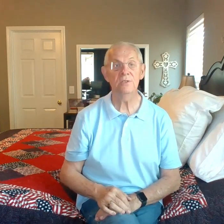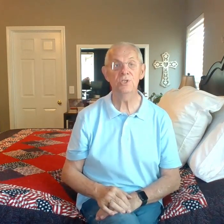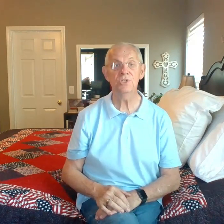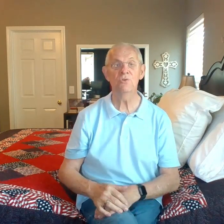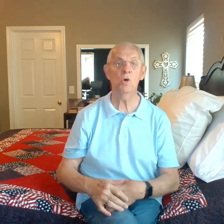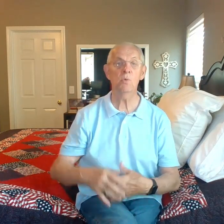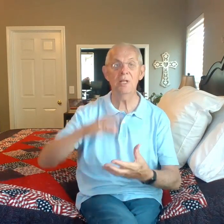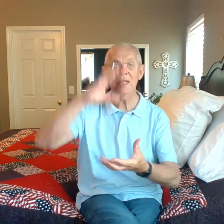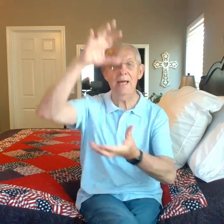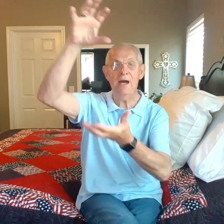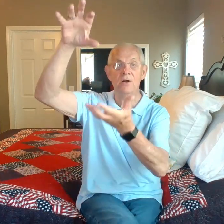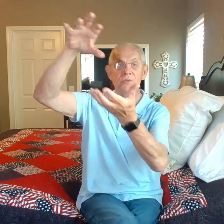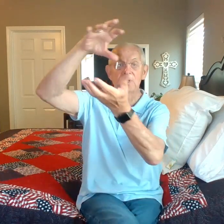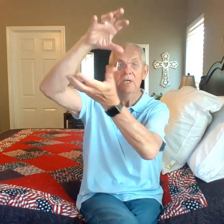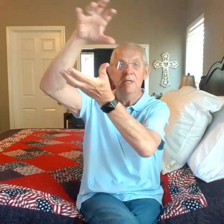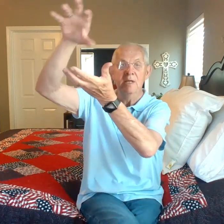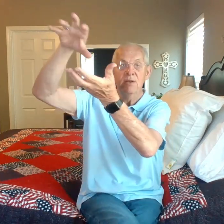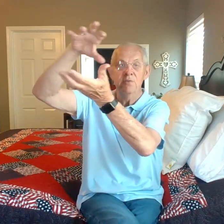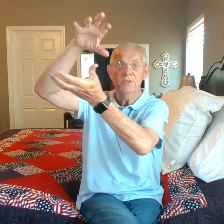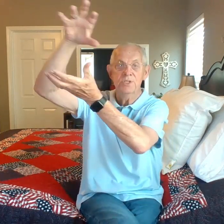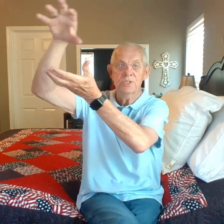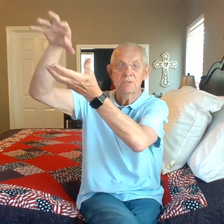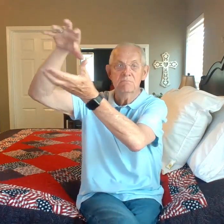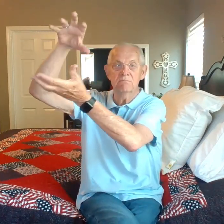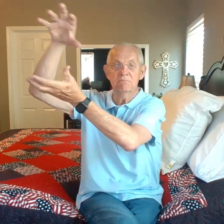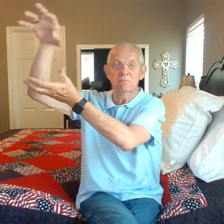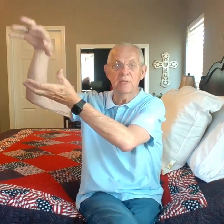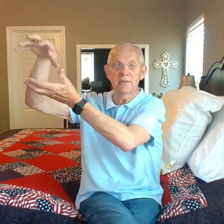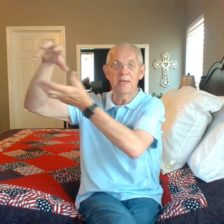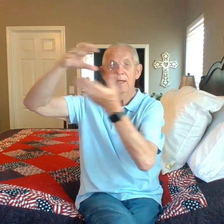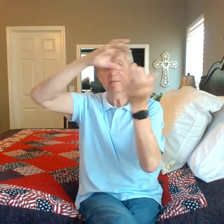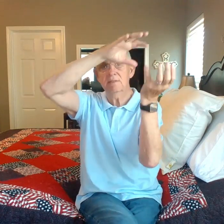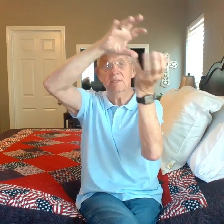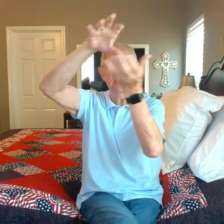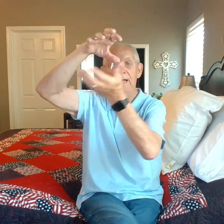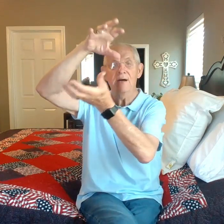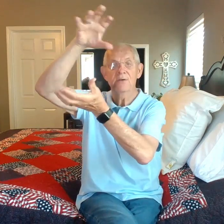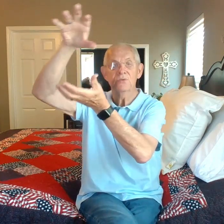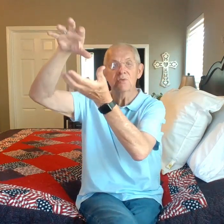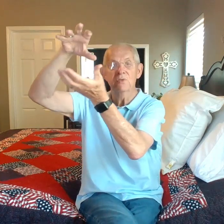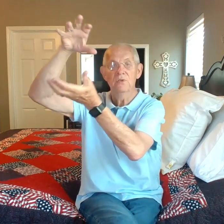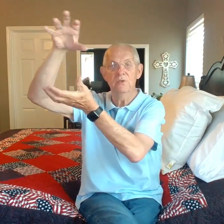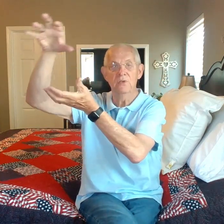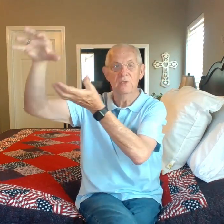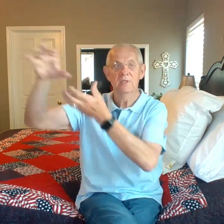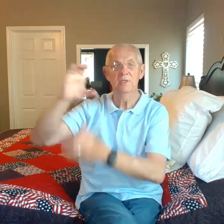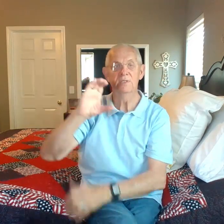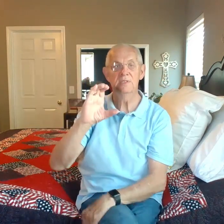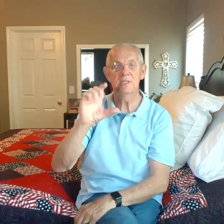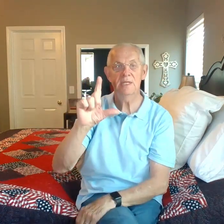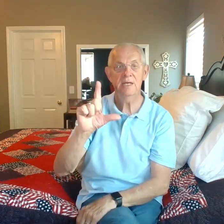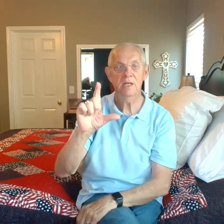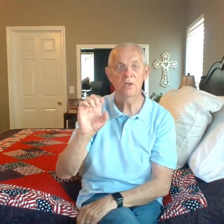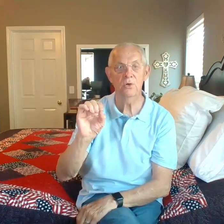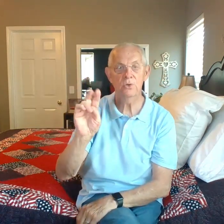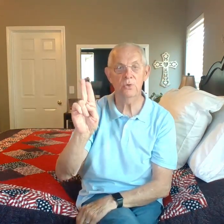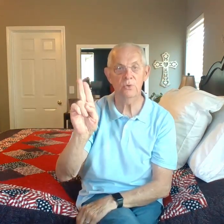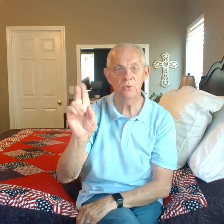just normal clouds. They're just like that. Clouds. C-L-O-U.